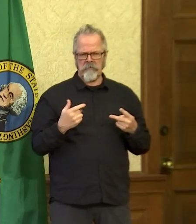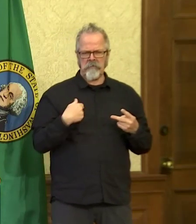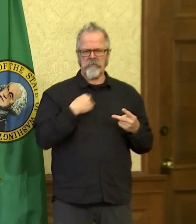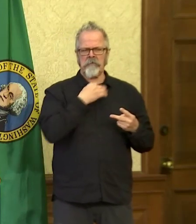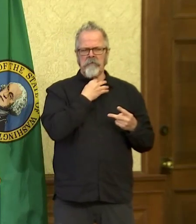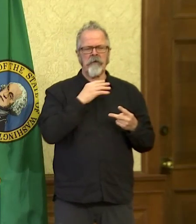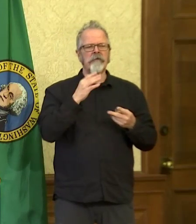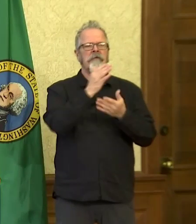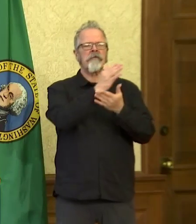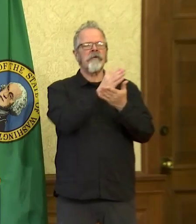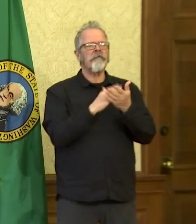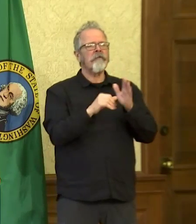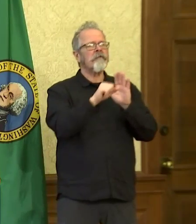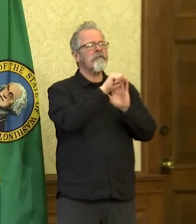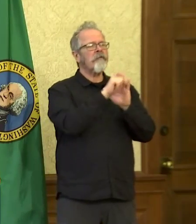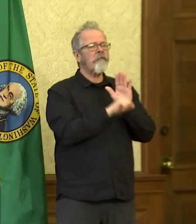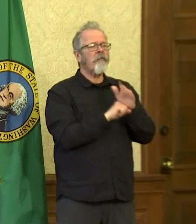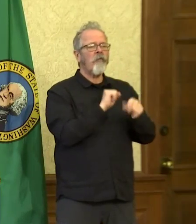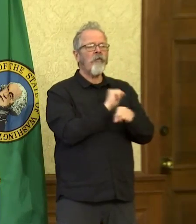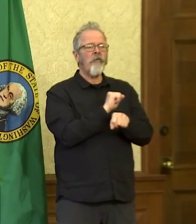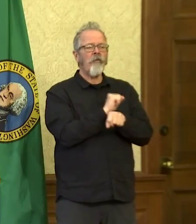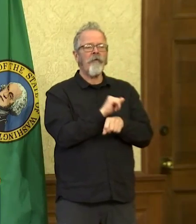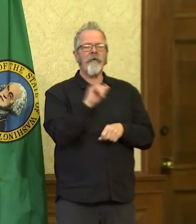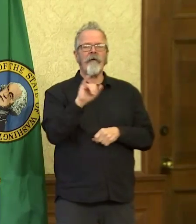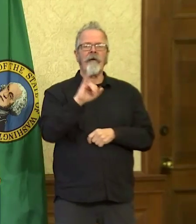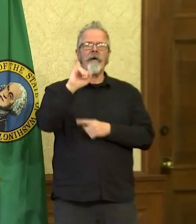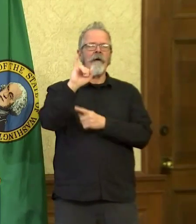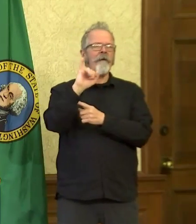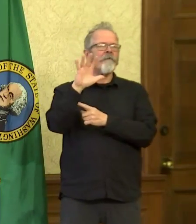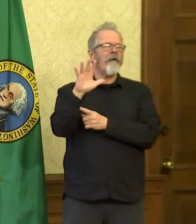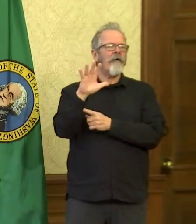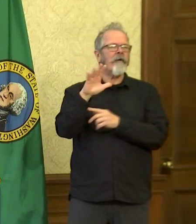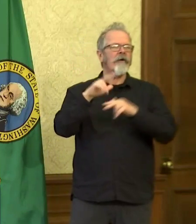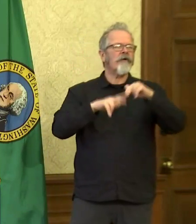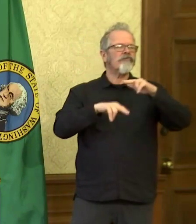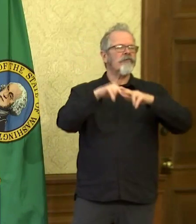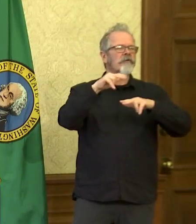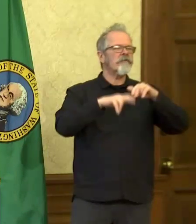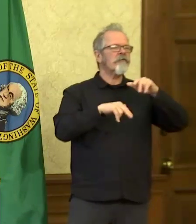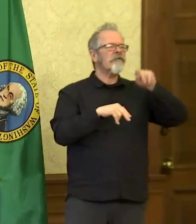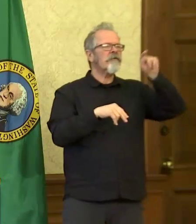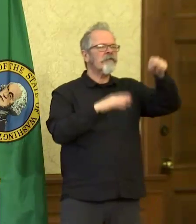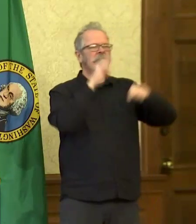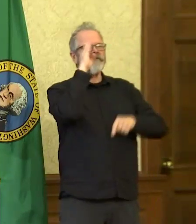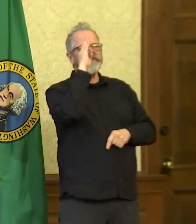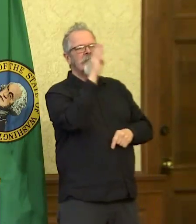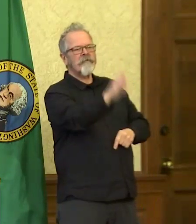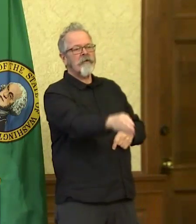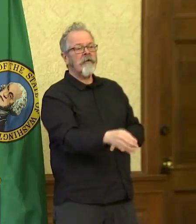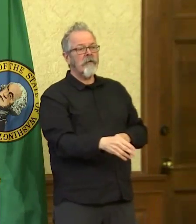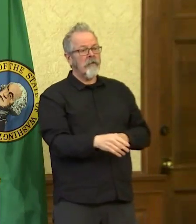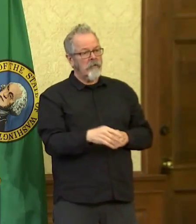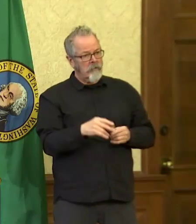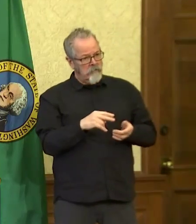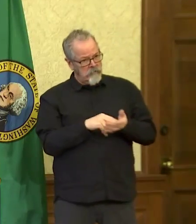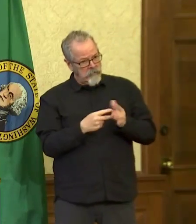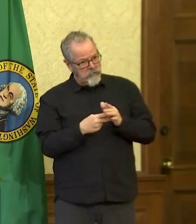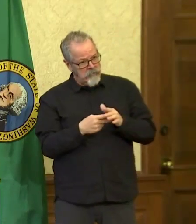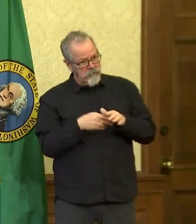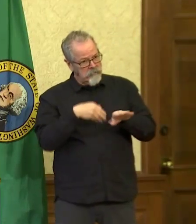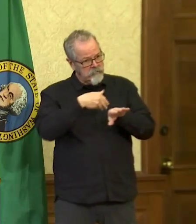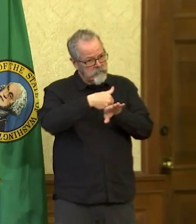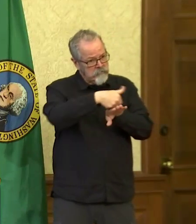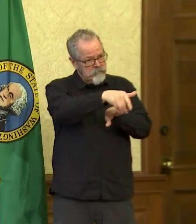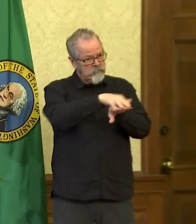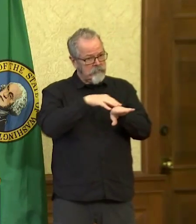right now? Yes. As soon as I sign this order, that'll be today, that people can resume this work again safely.